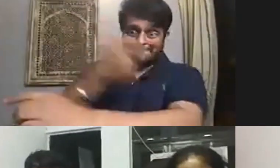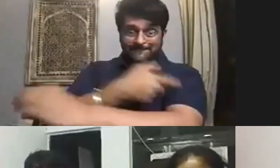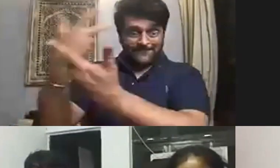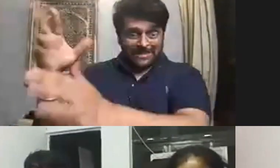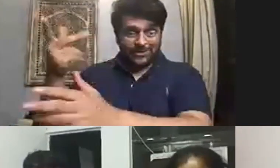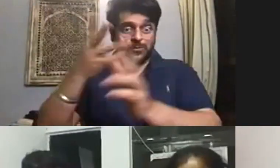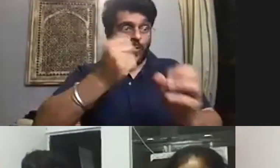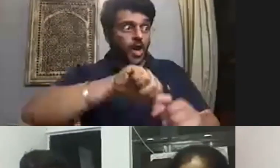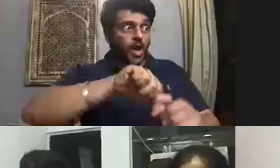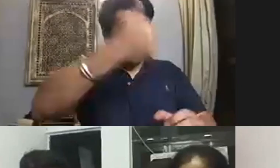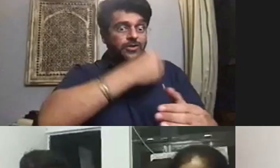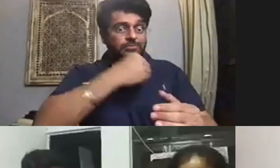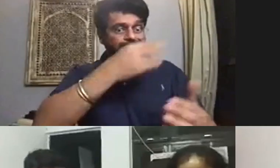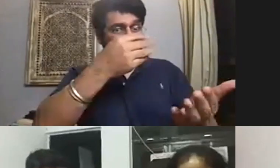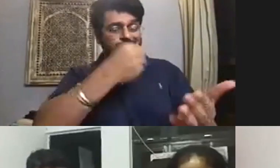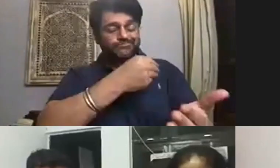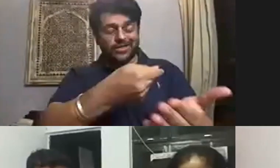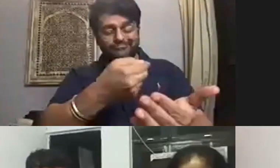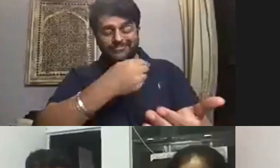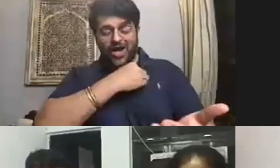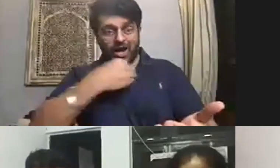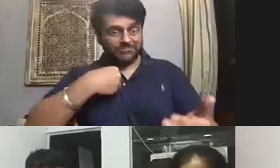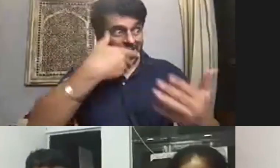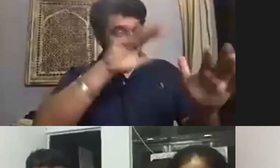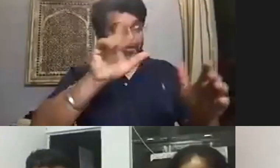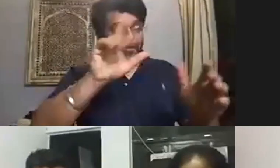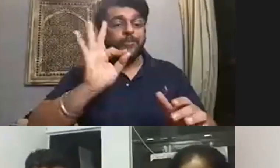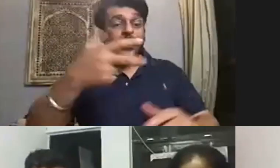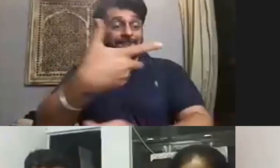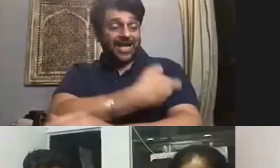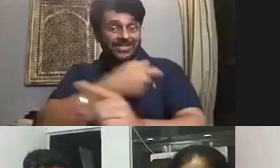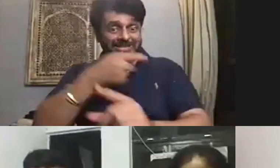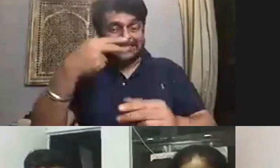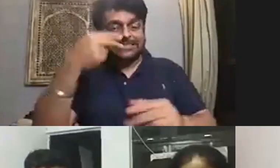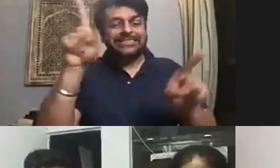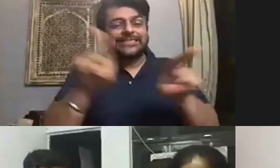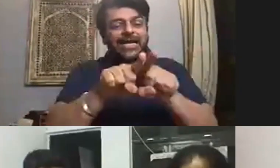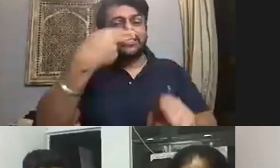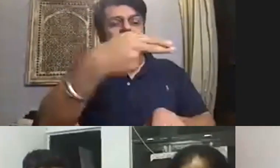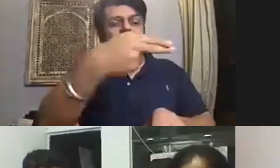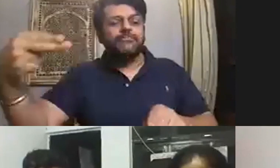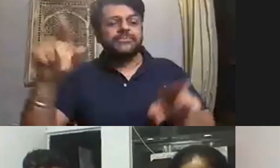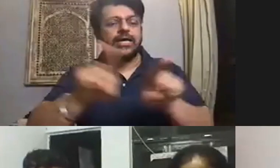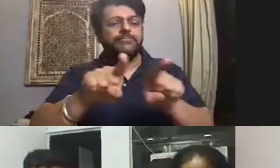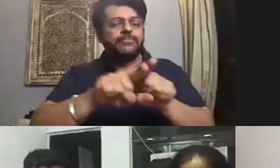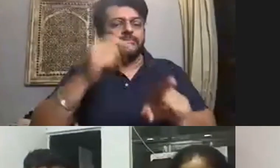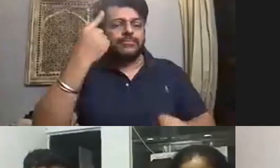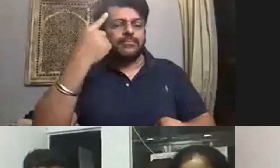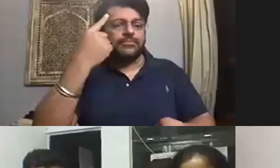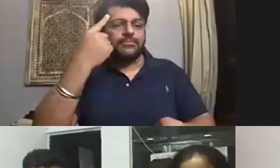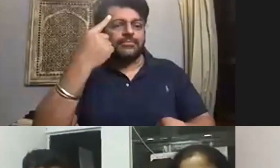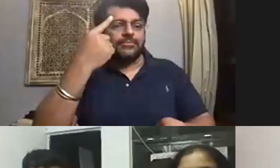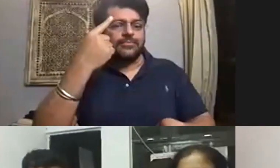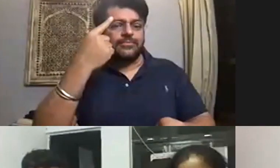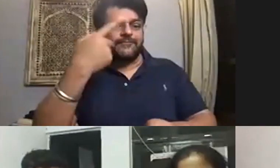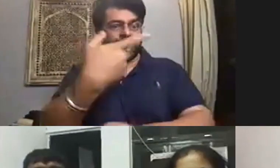get the vaccine, be it in UP or in Delhi, you want to go to another, hospital to get your vaccine. The important thing is the vaccine name has to be the